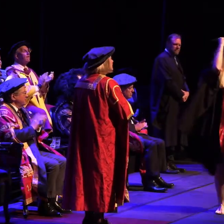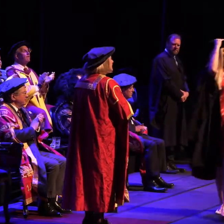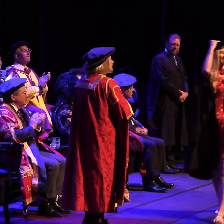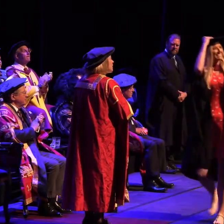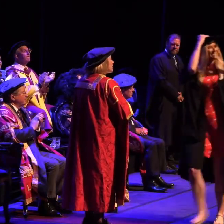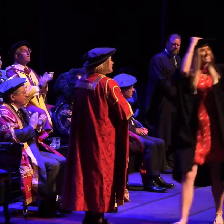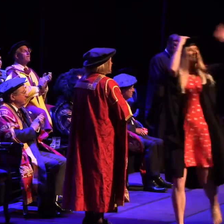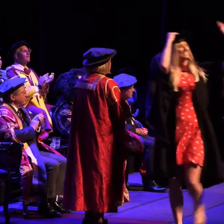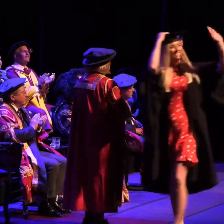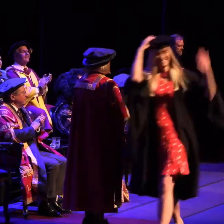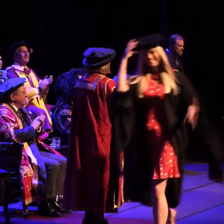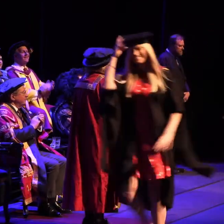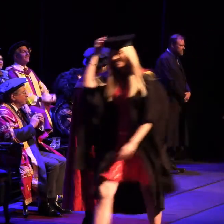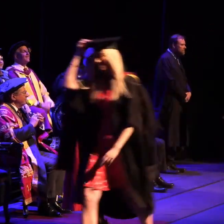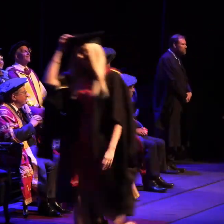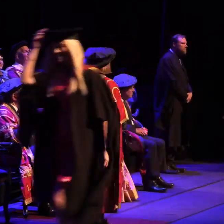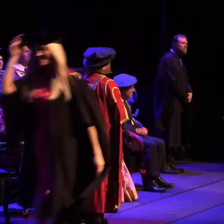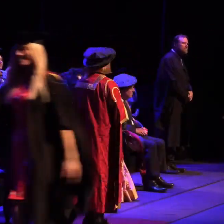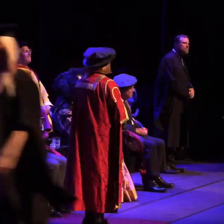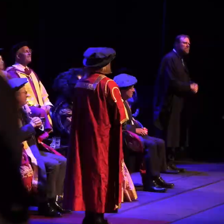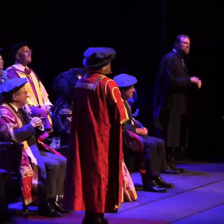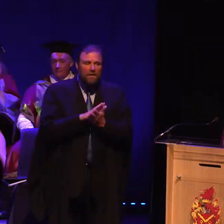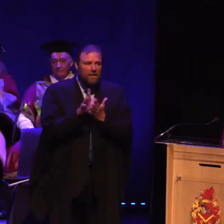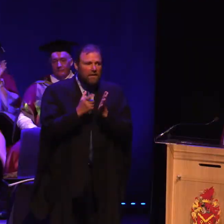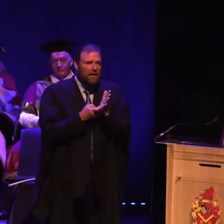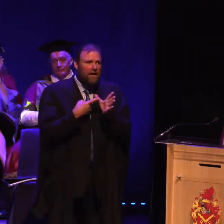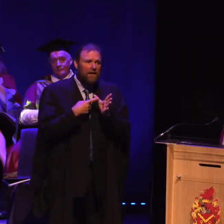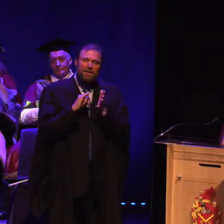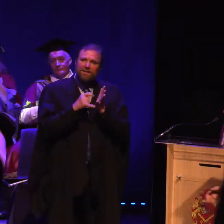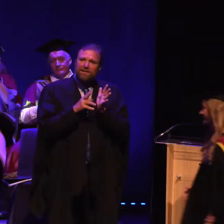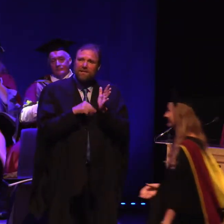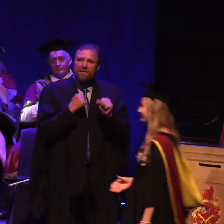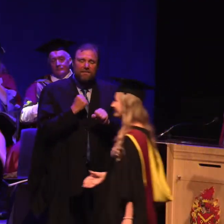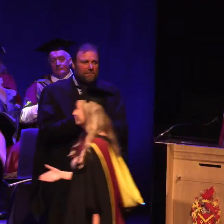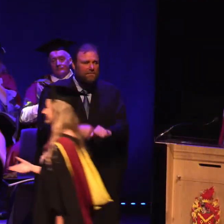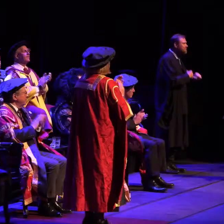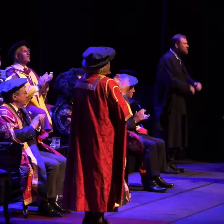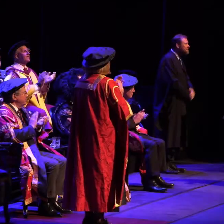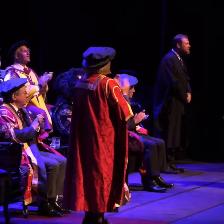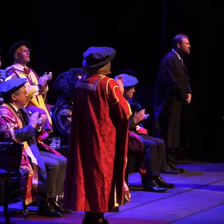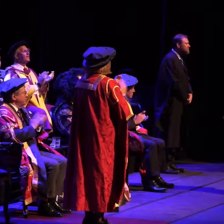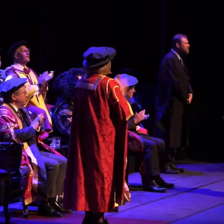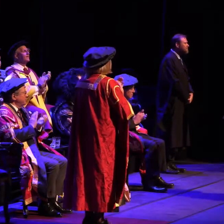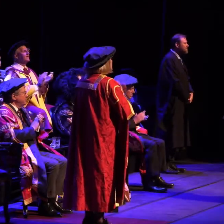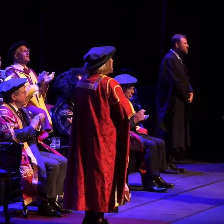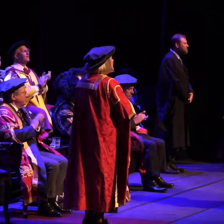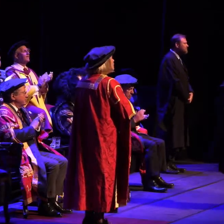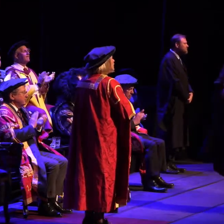Harris Dale.